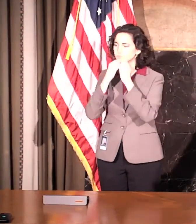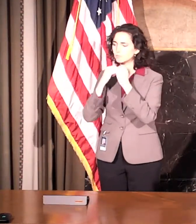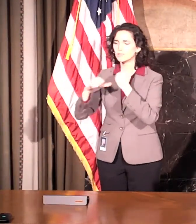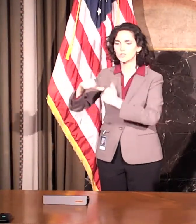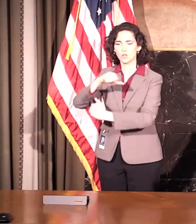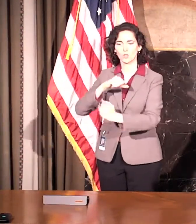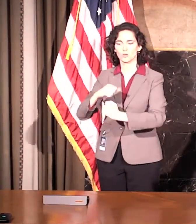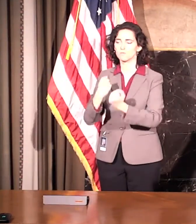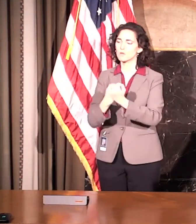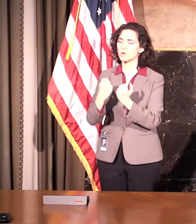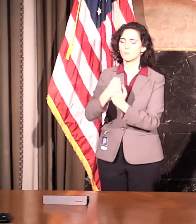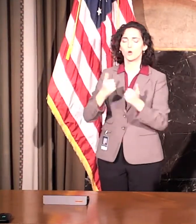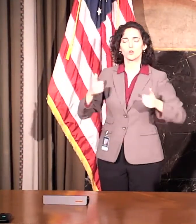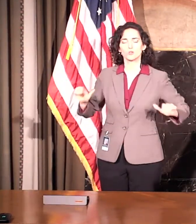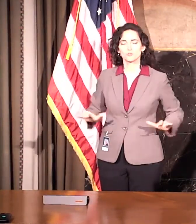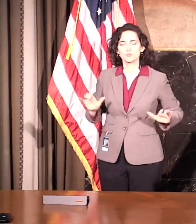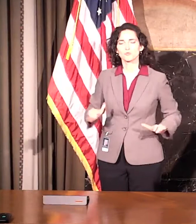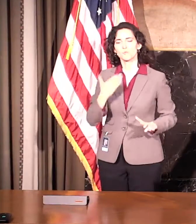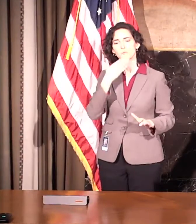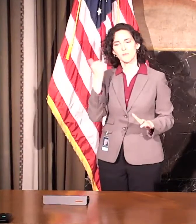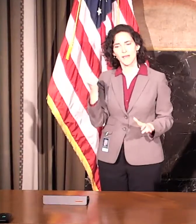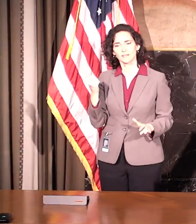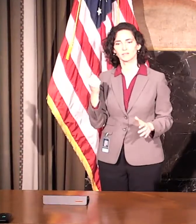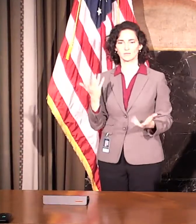all be a good neighbor.